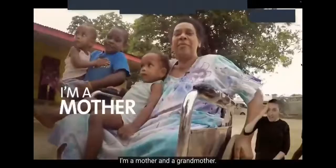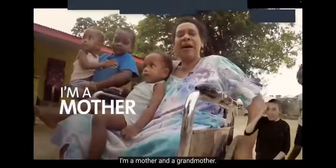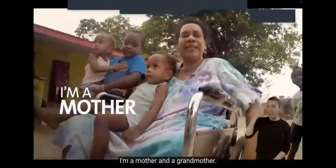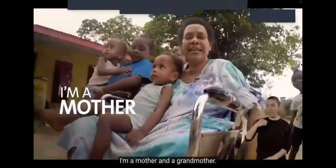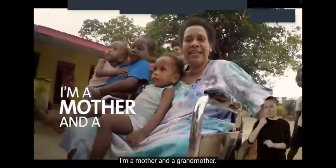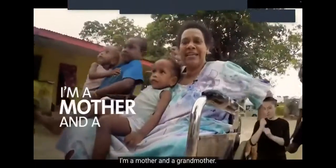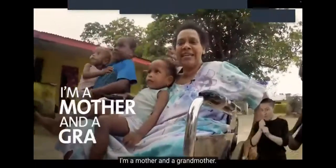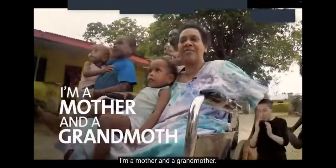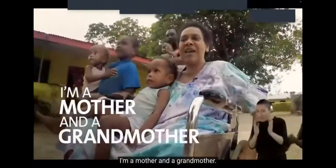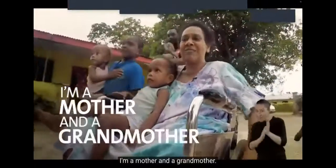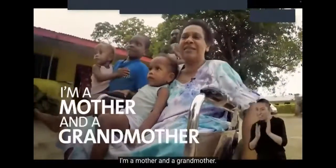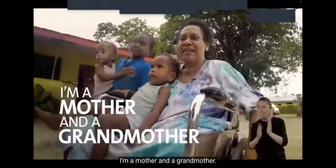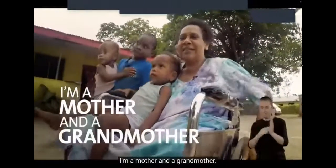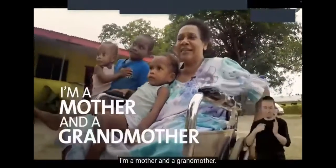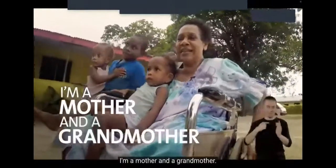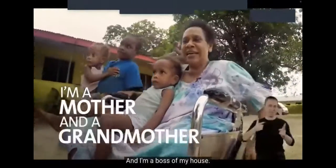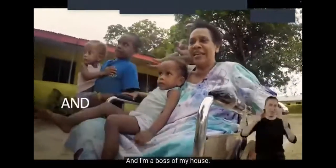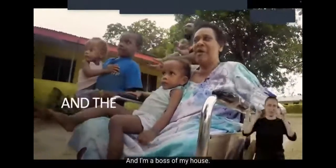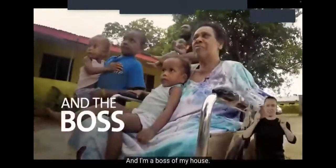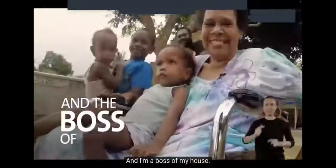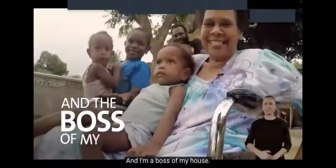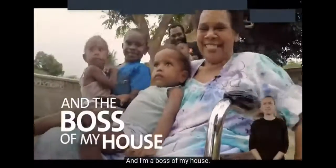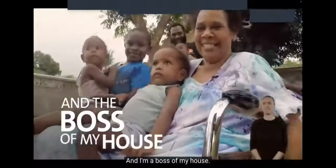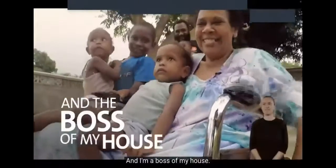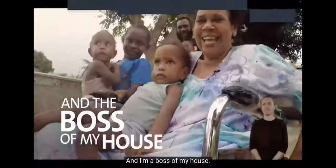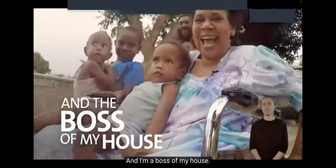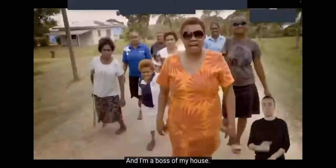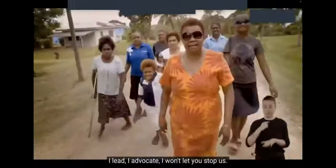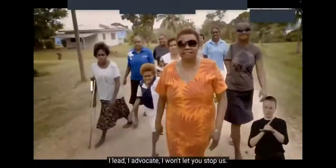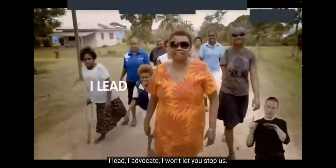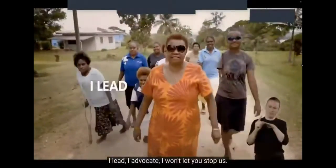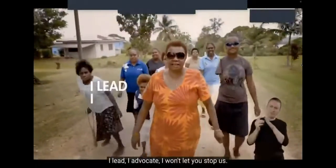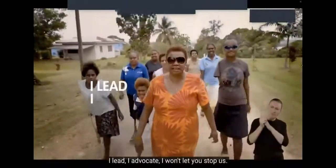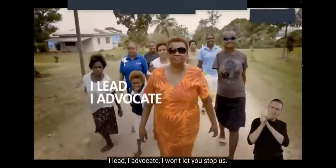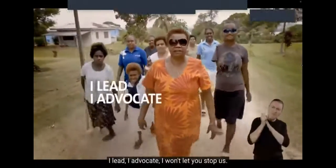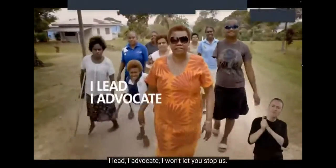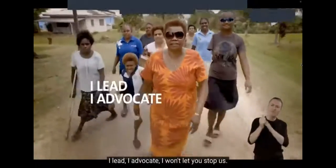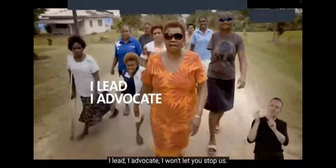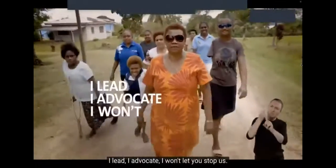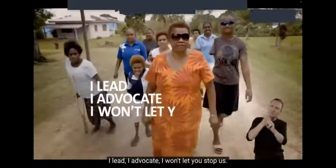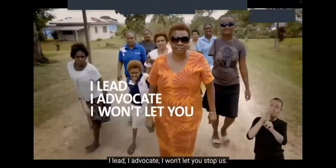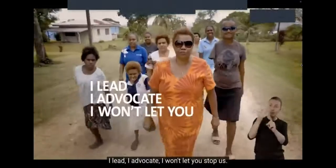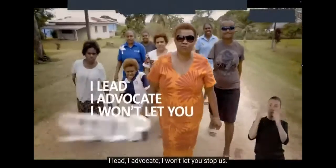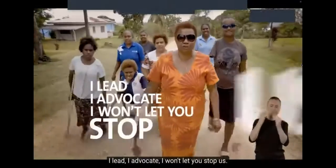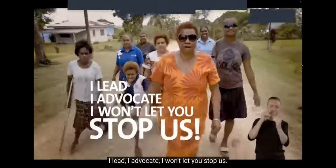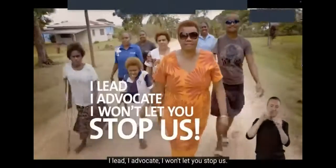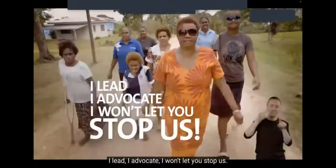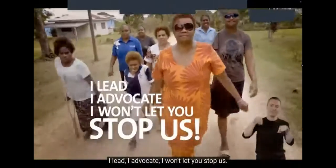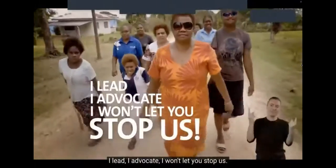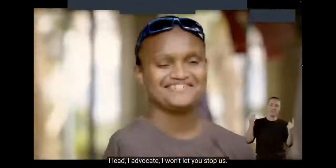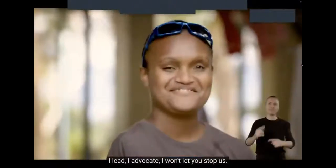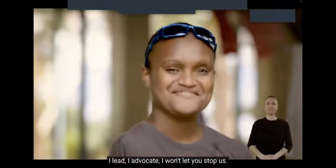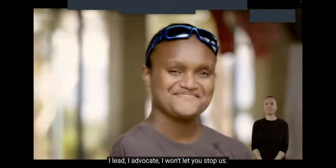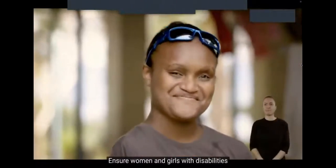out. I'm a mother and a grandmother and I'm a boss of my house. I lead, I advocate, I won't let you stop